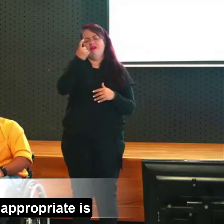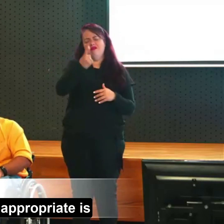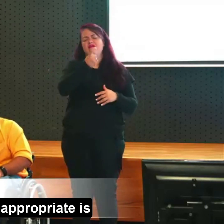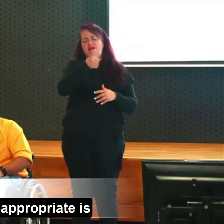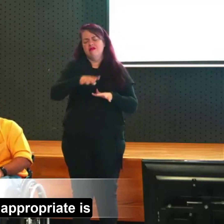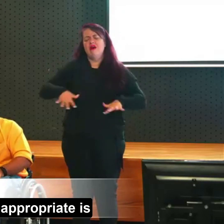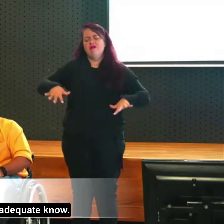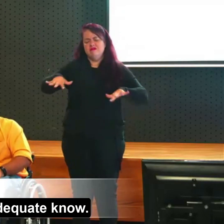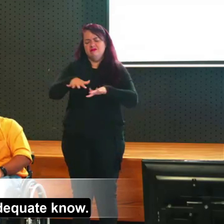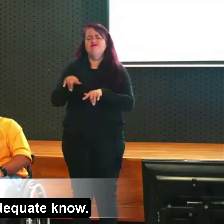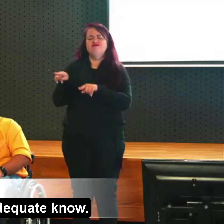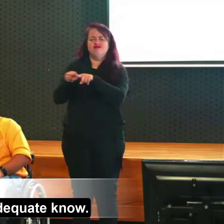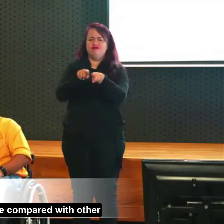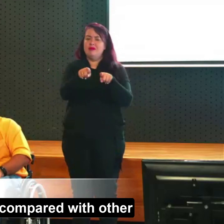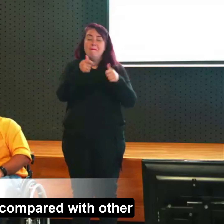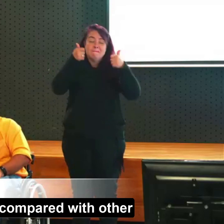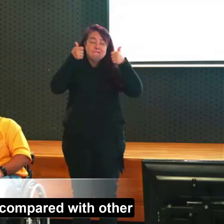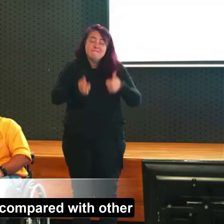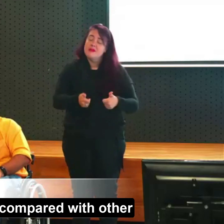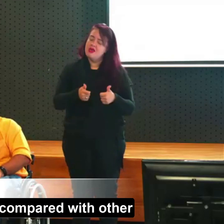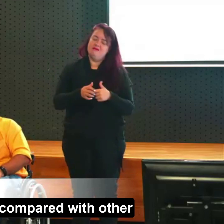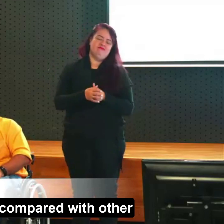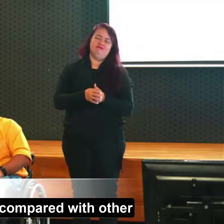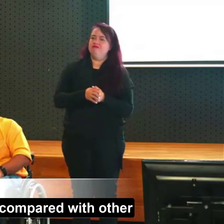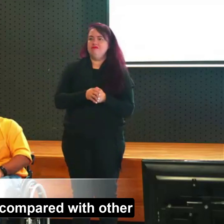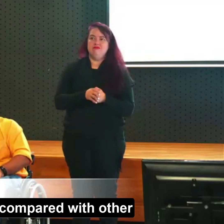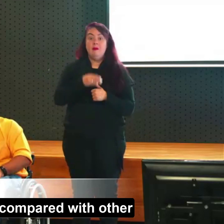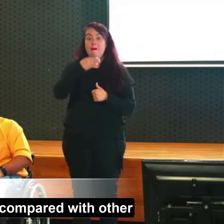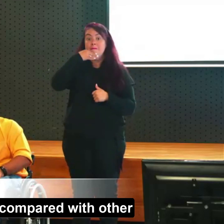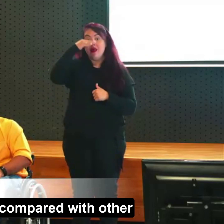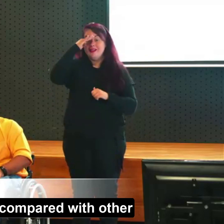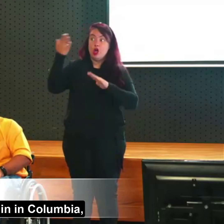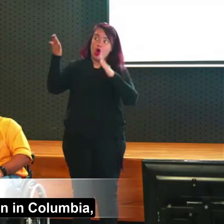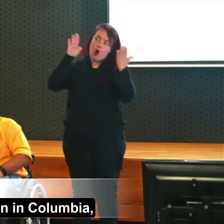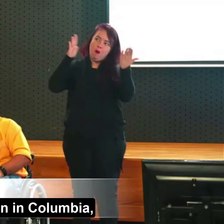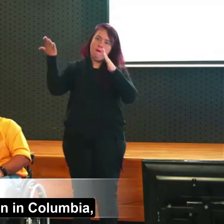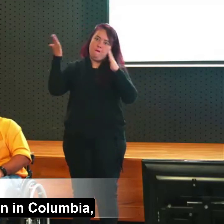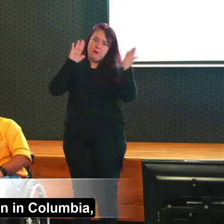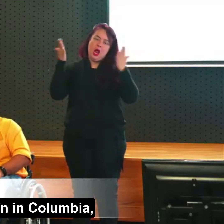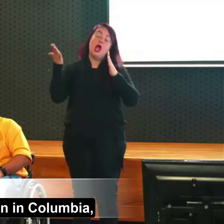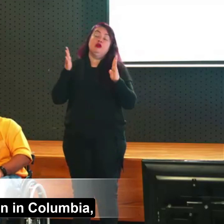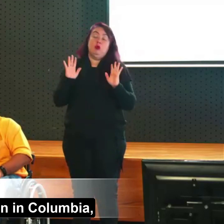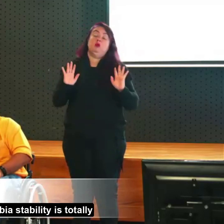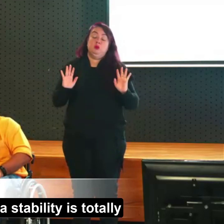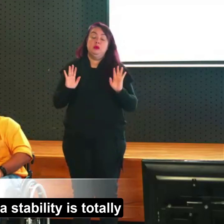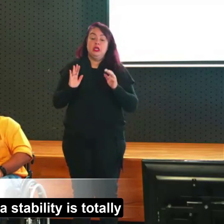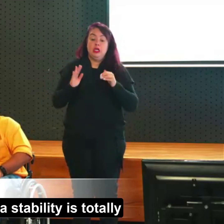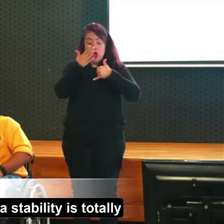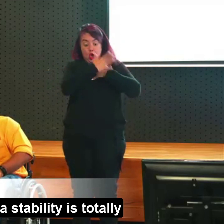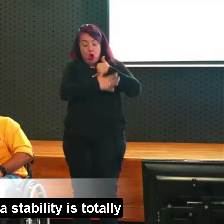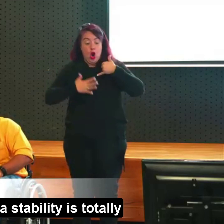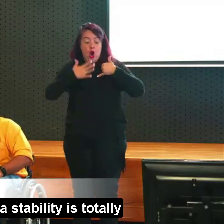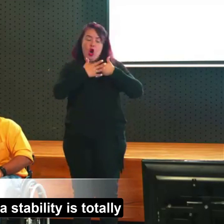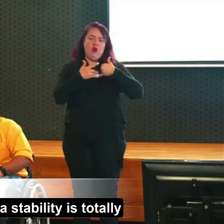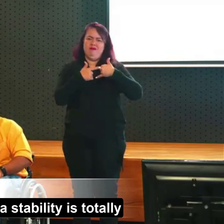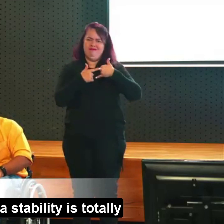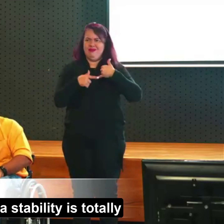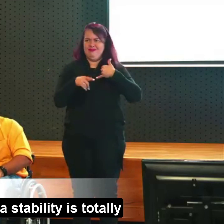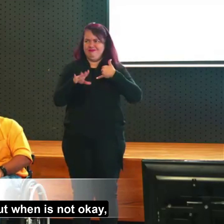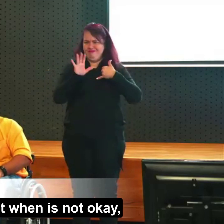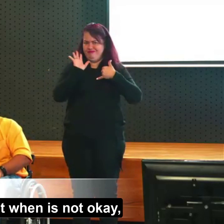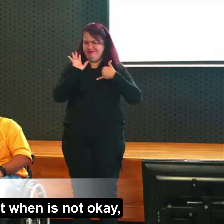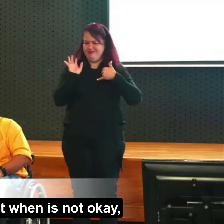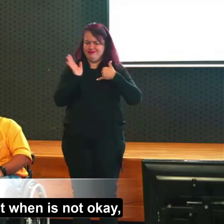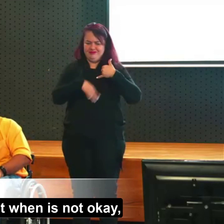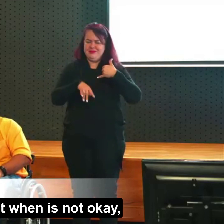is not appropriate. It's not adequate. No. Maybe if we compare Medellín with other cities in Colombia, because in Colombia, accessibility is